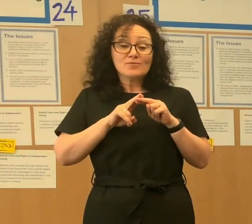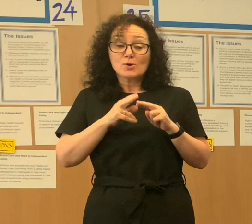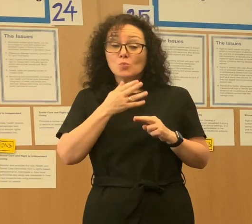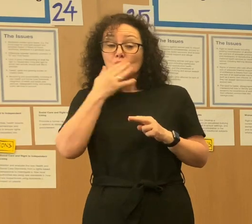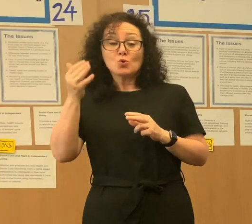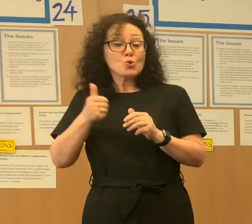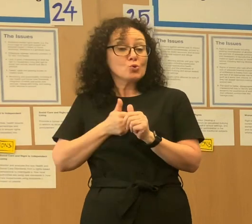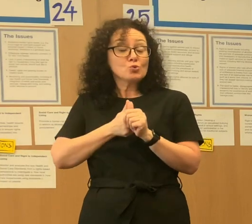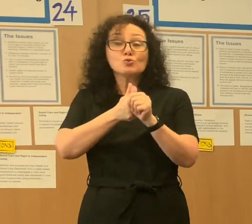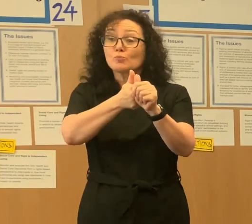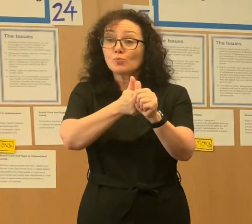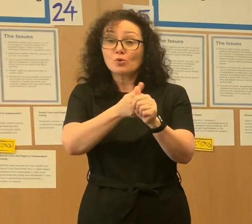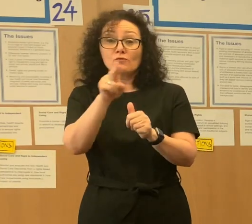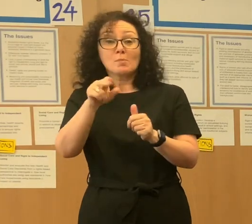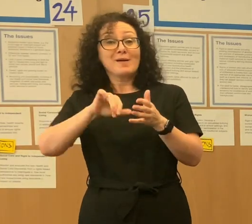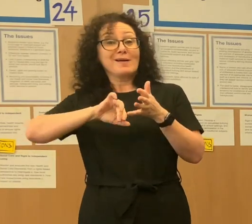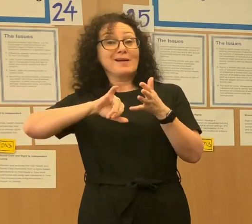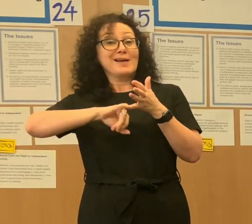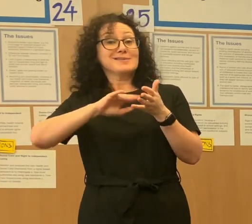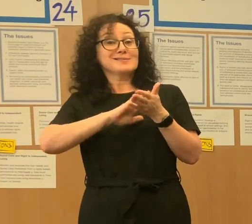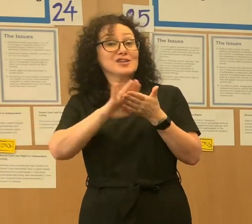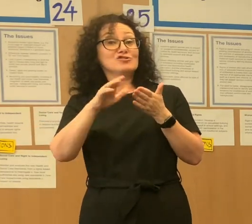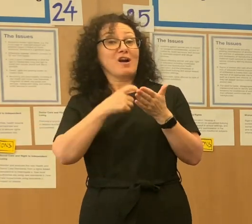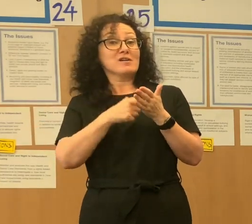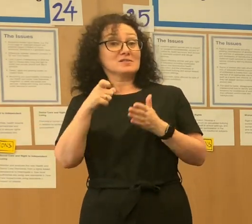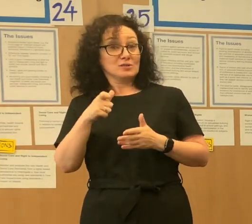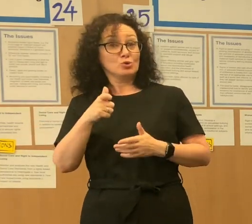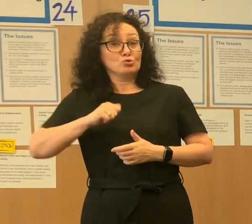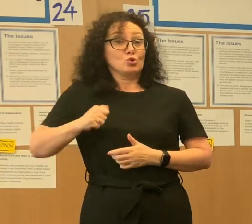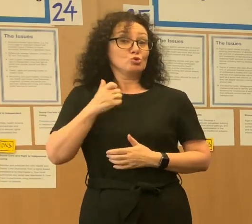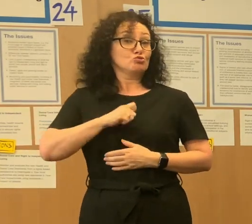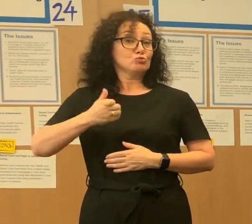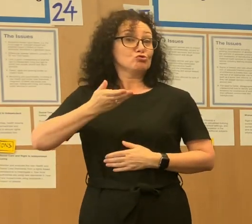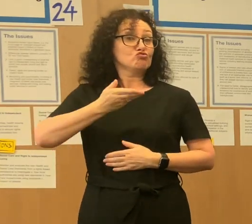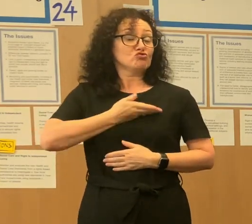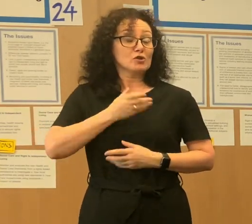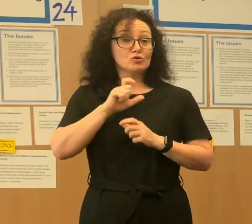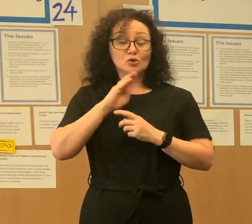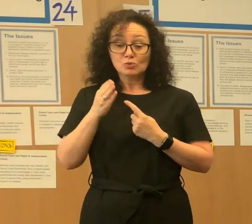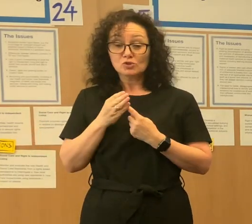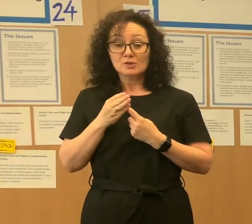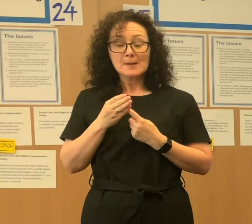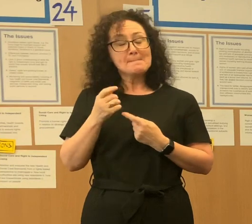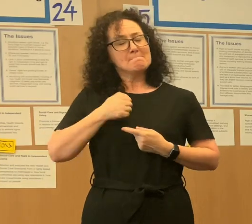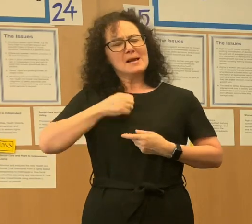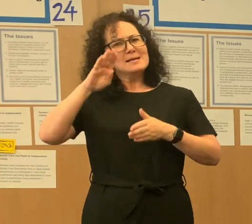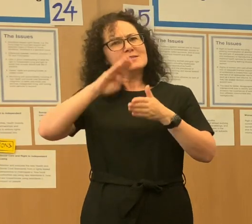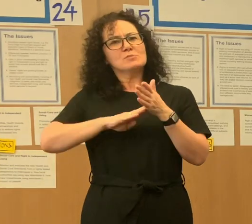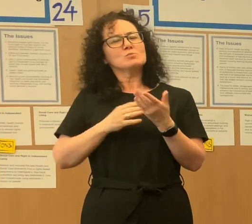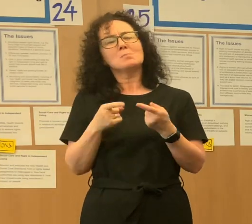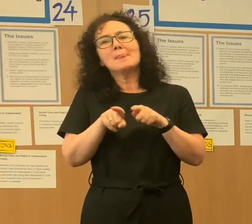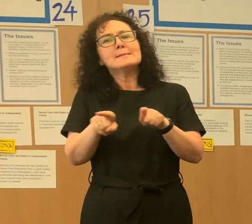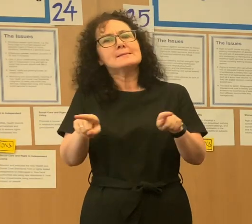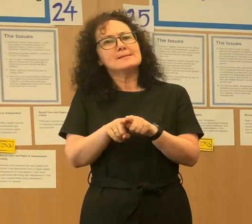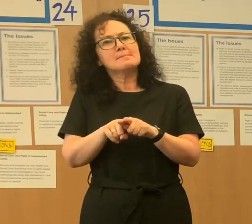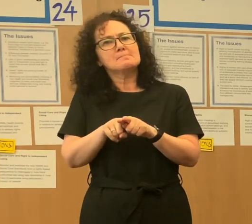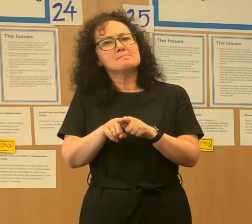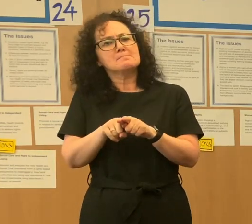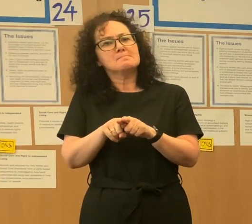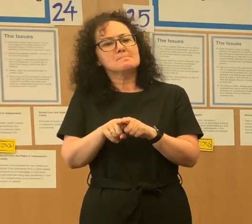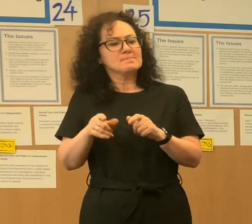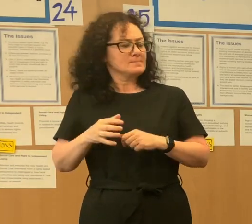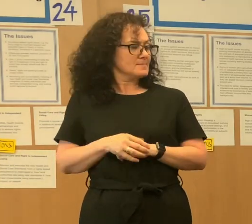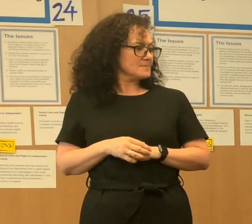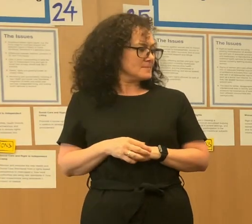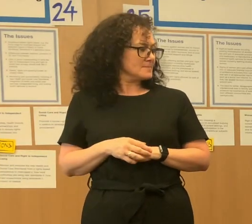of SHRC. And I know that I speak for other members of the group, from the Adequate Standard of Living Reference Group, that I single